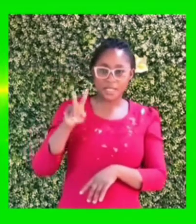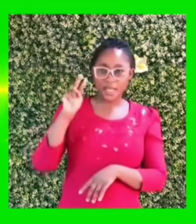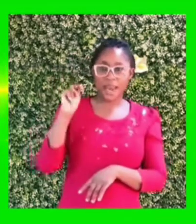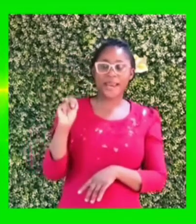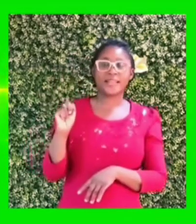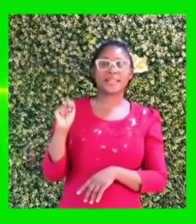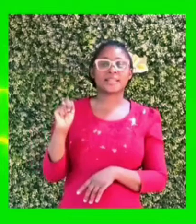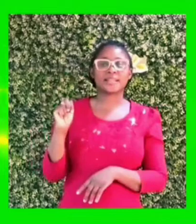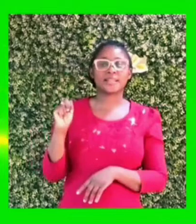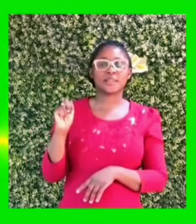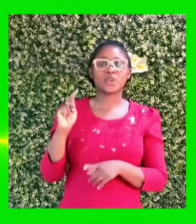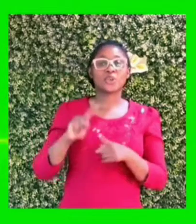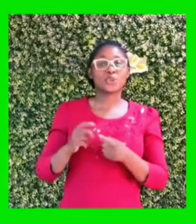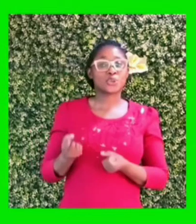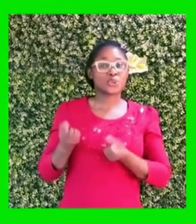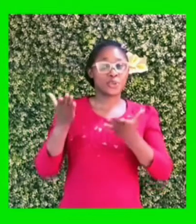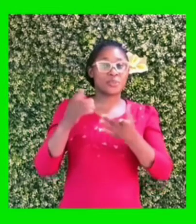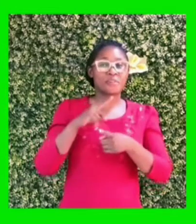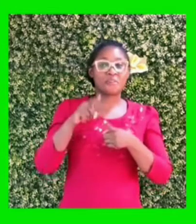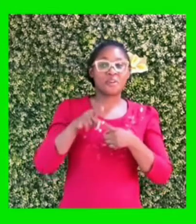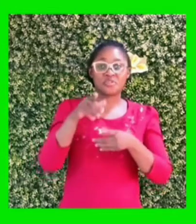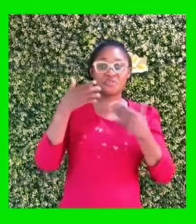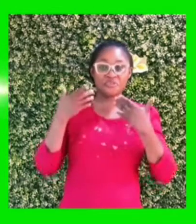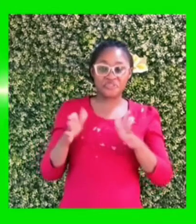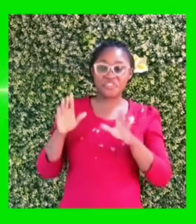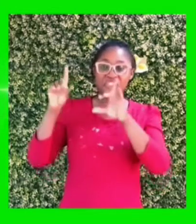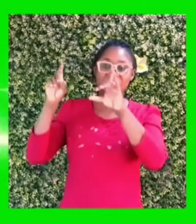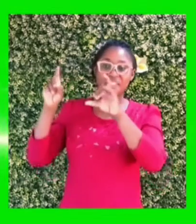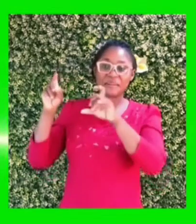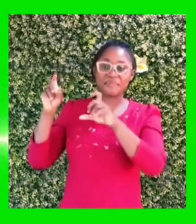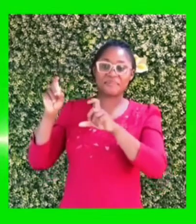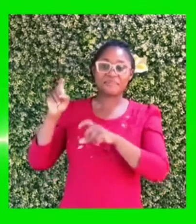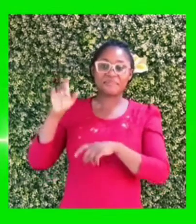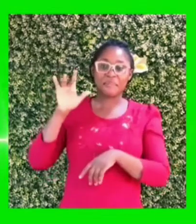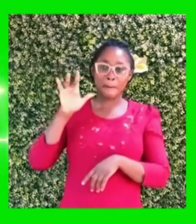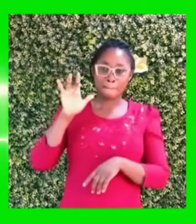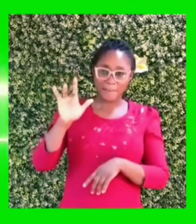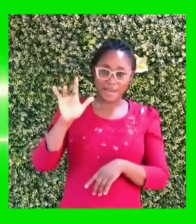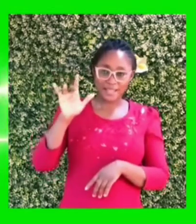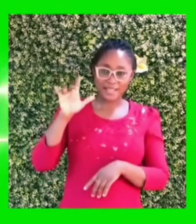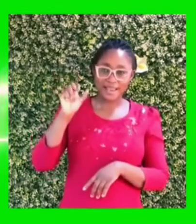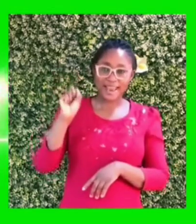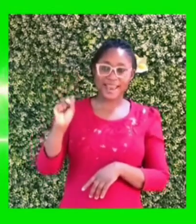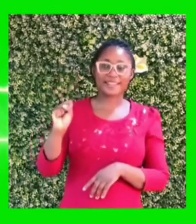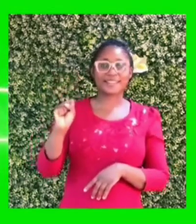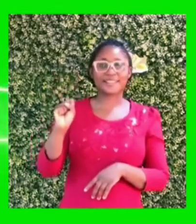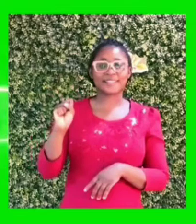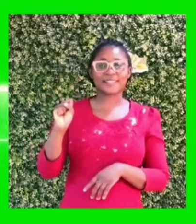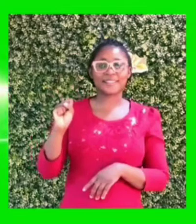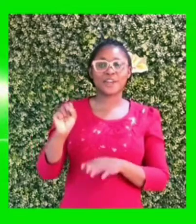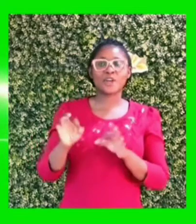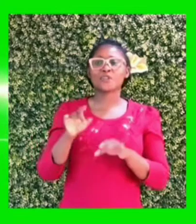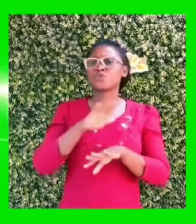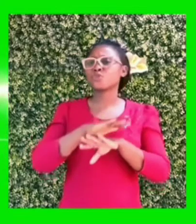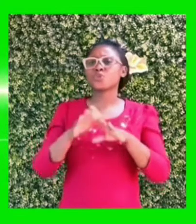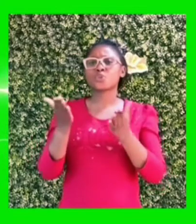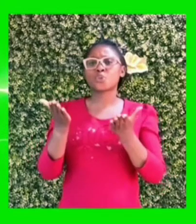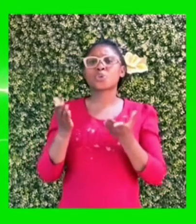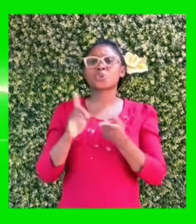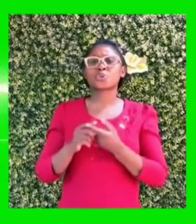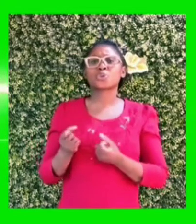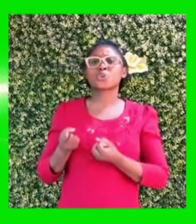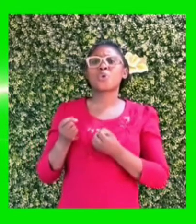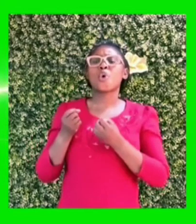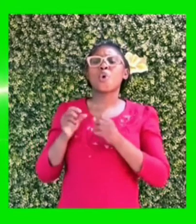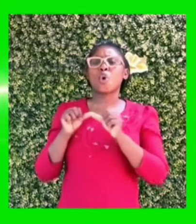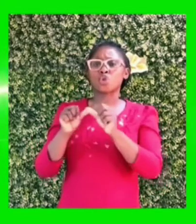press N. To submit when you have finished the examination, press S. If you do not